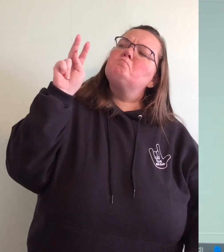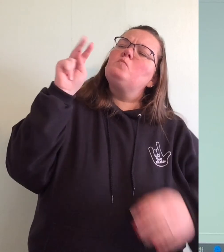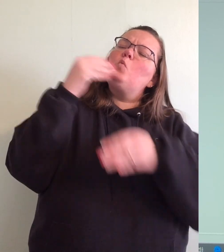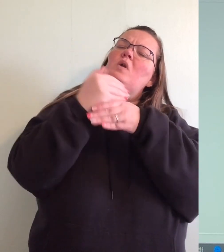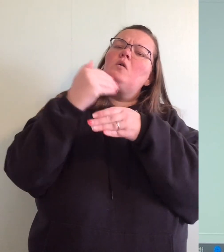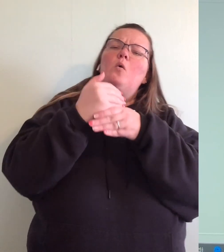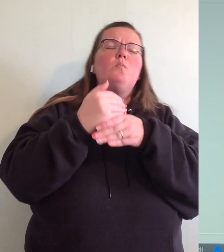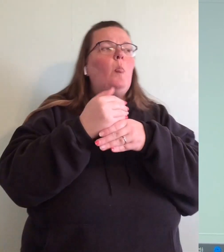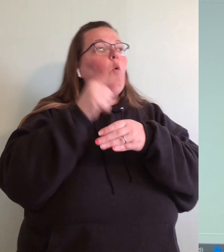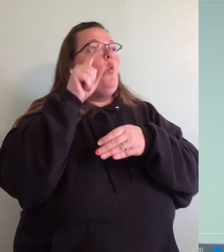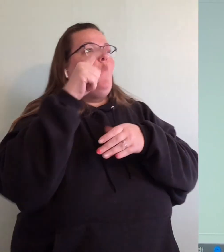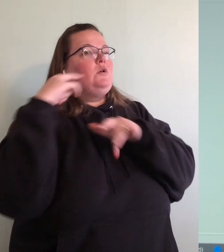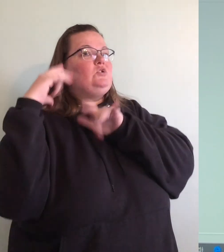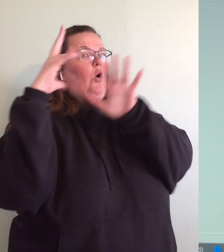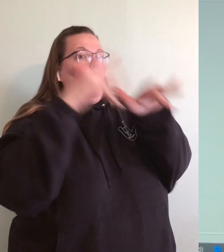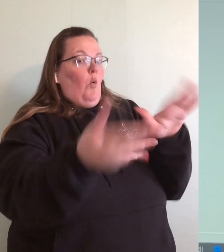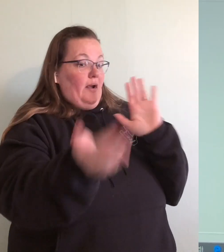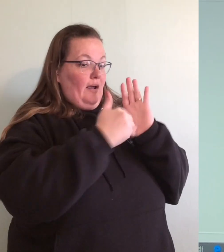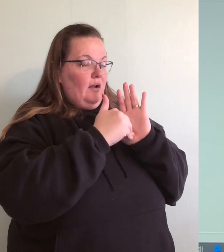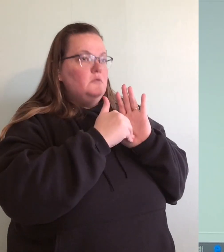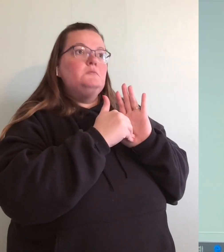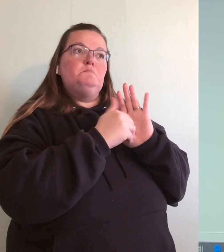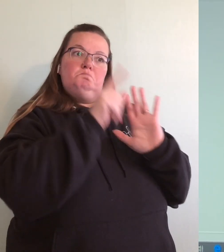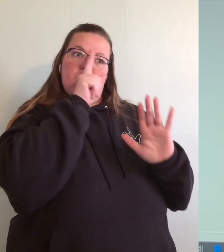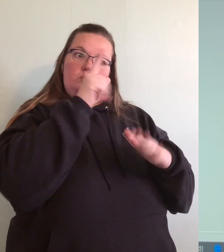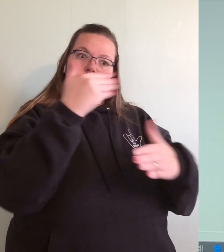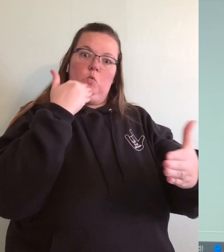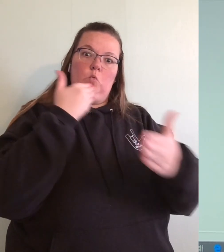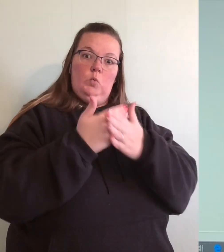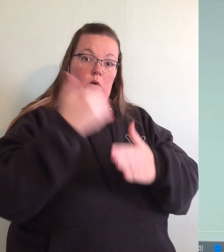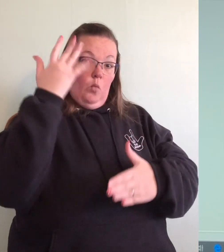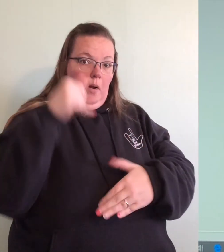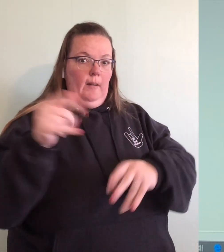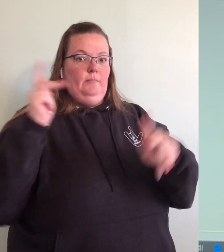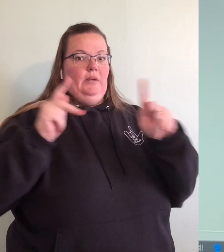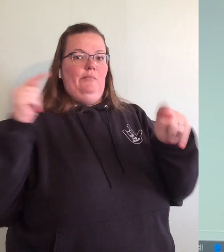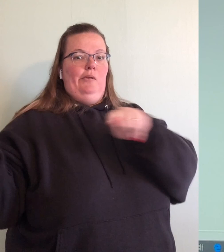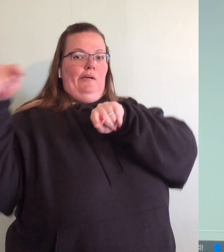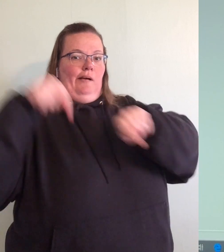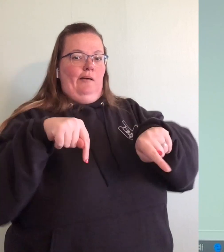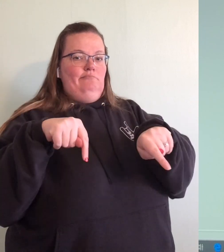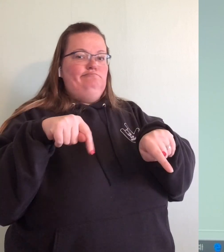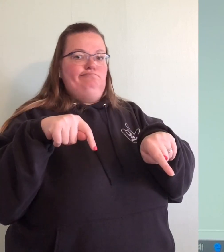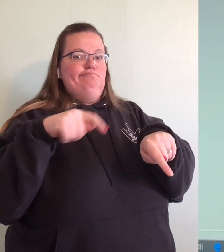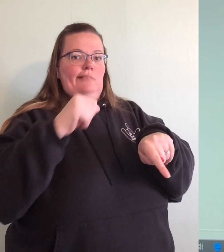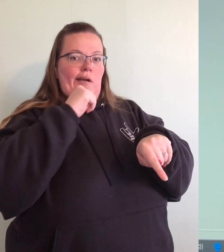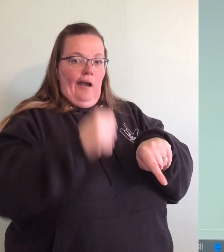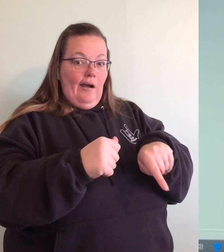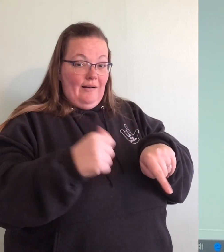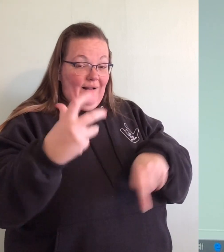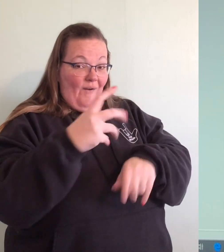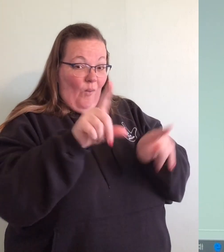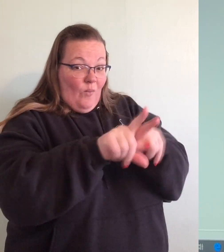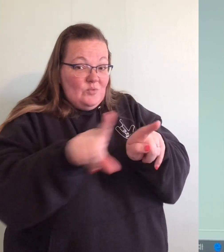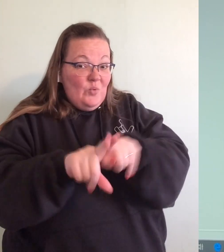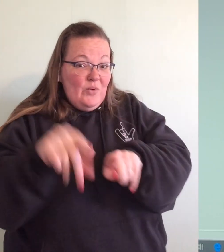window. "That's all the better, because it means we shan't have any visitors, and if anyone should have been trying to follow